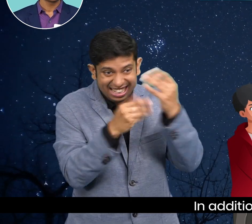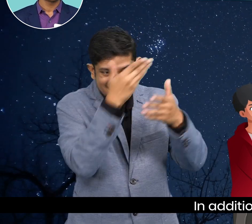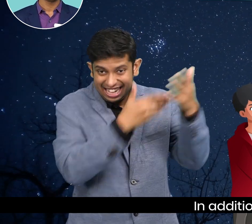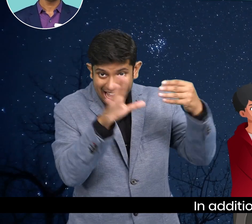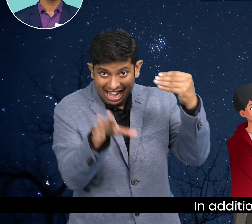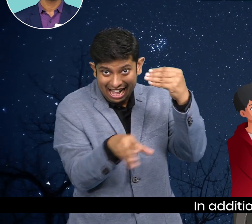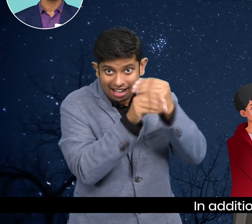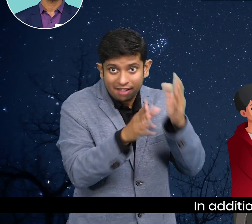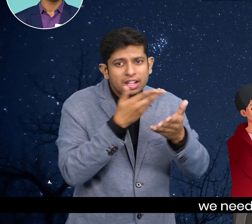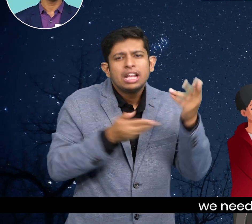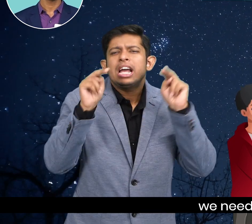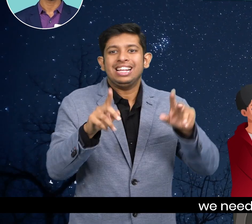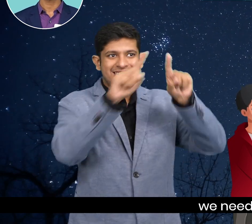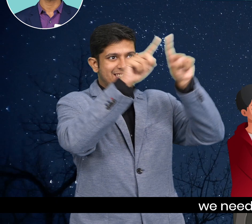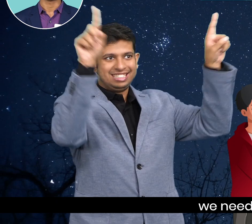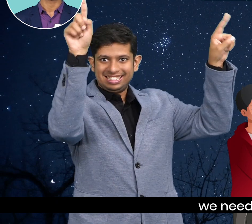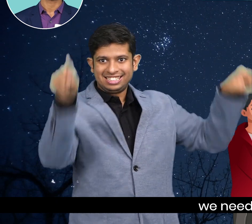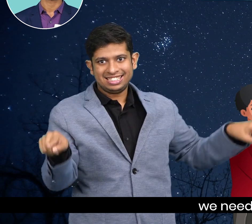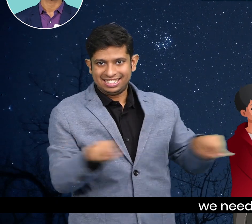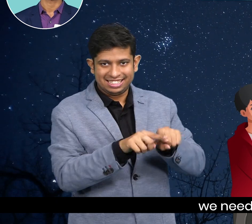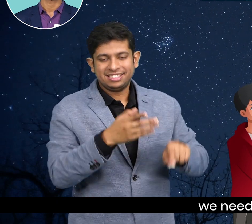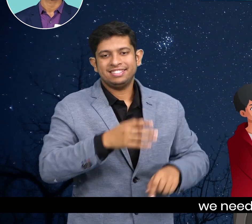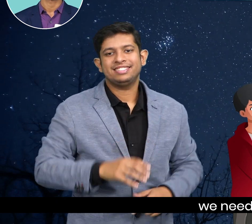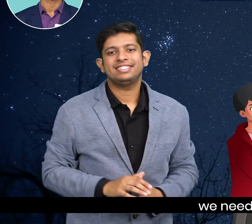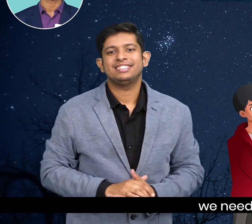In addition to these, we need a screen.